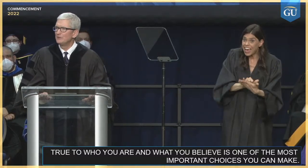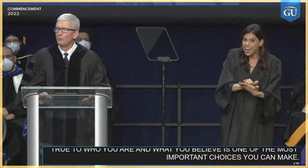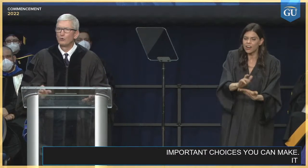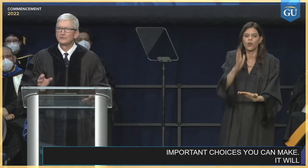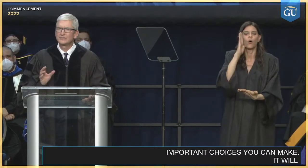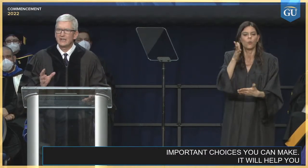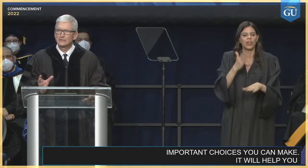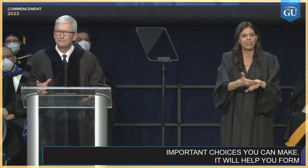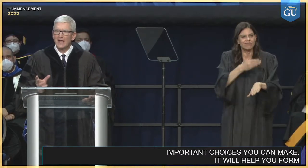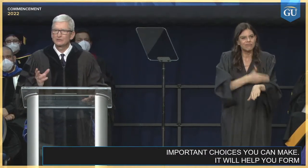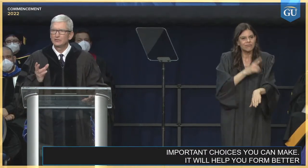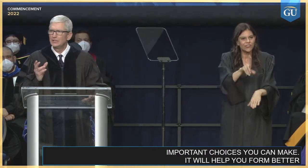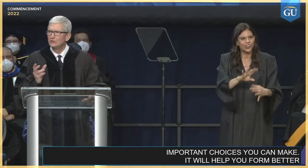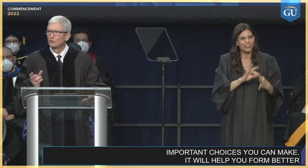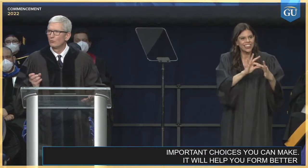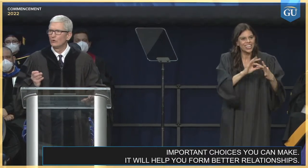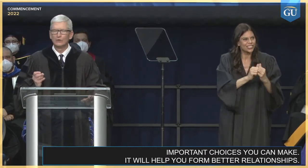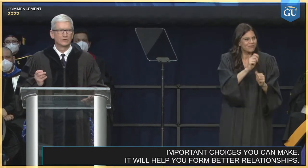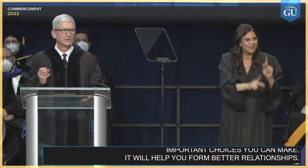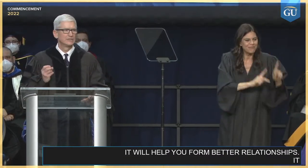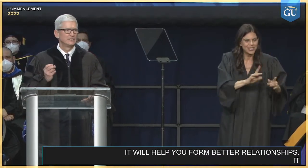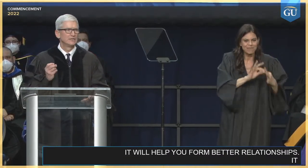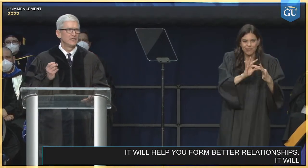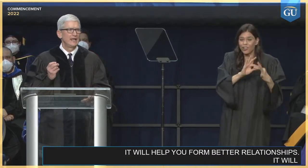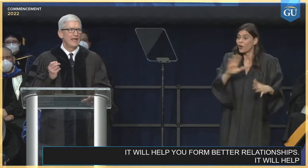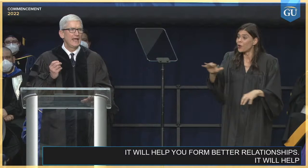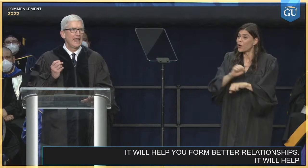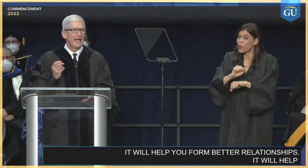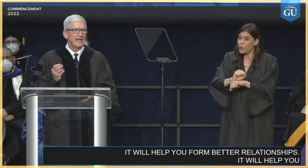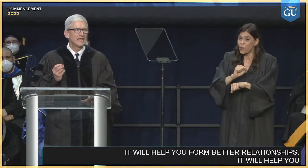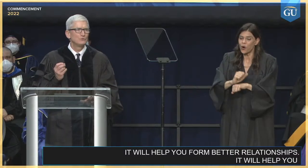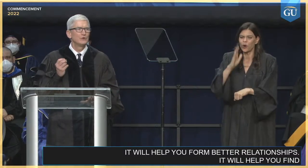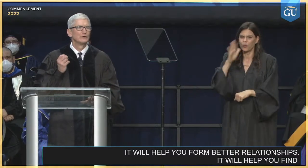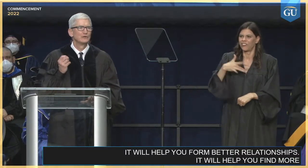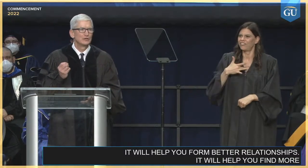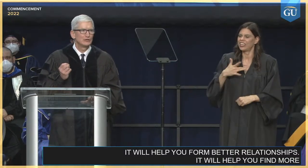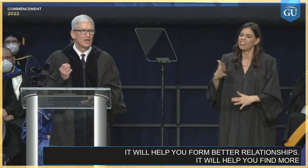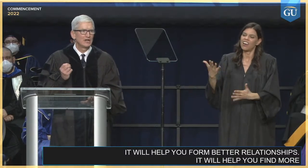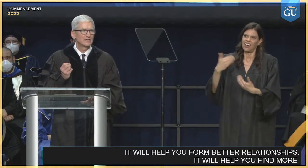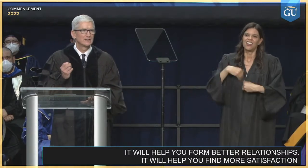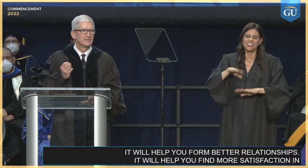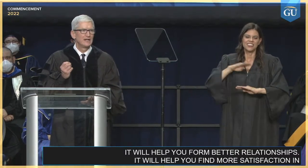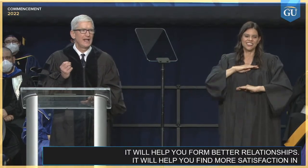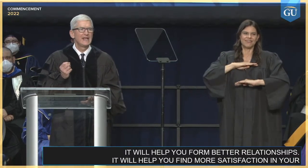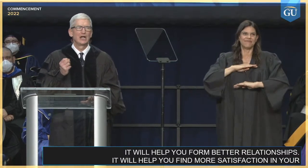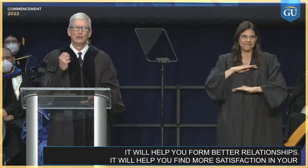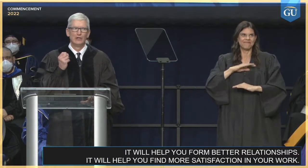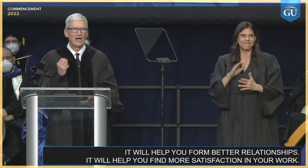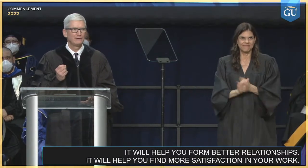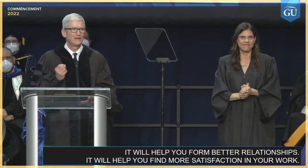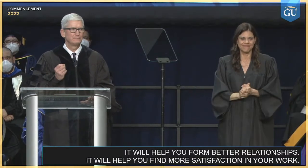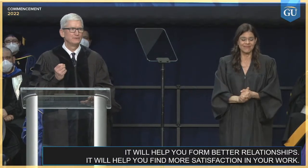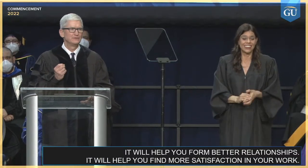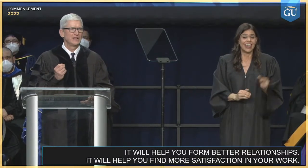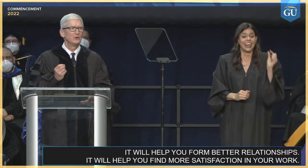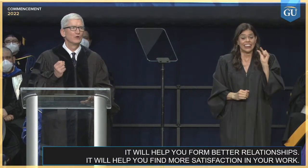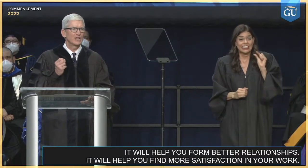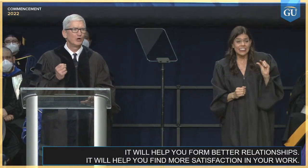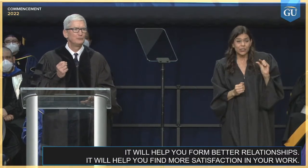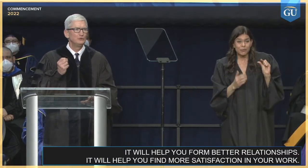more satisfaction in your work. And with a little luck and a lot of effort, it will help you